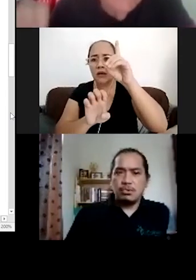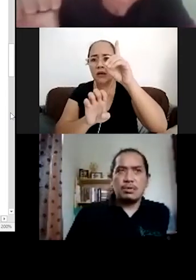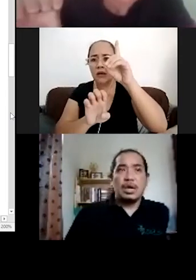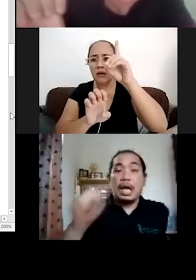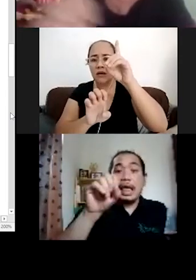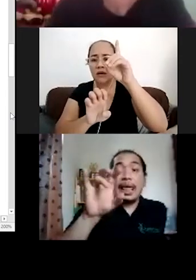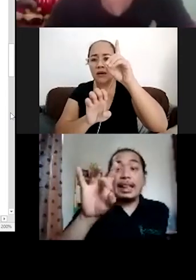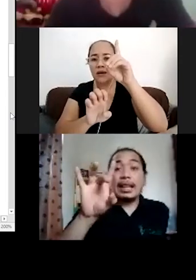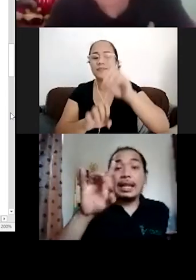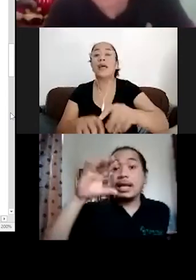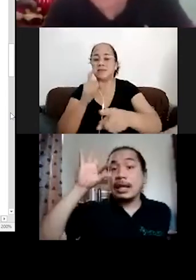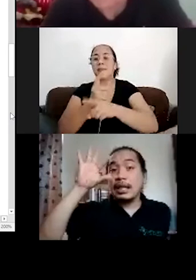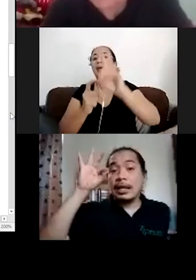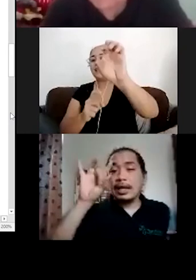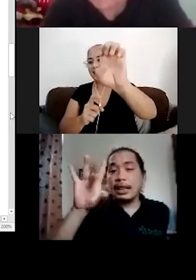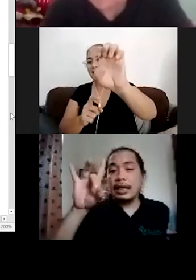E, none of the above.